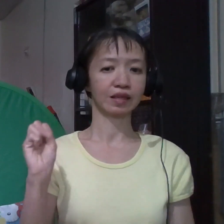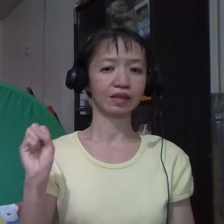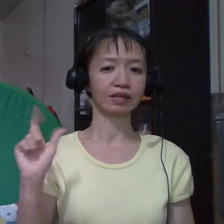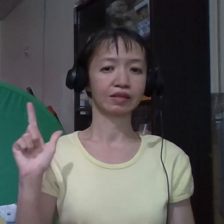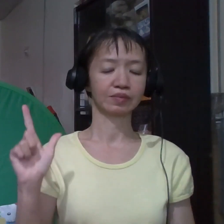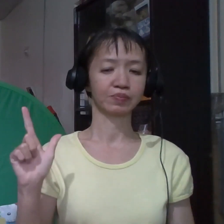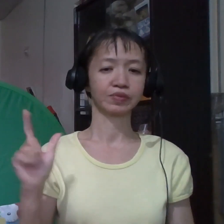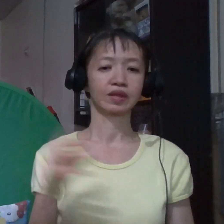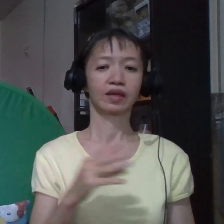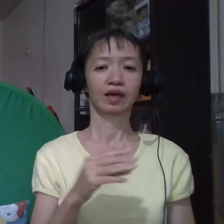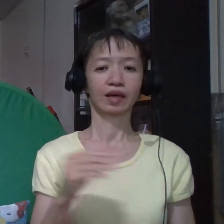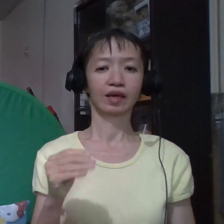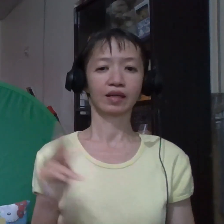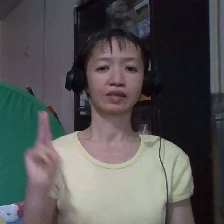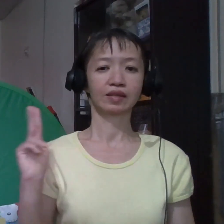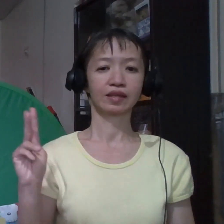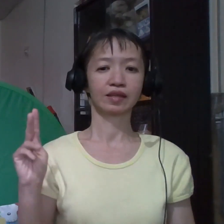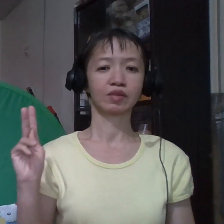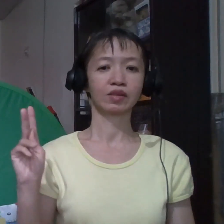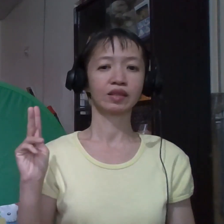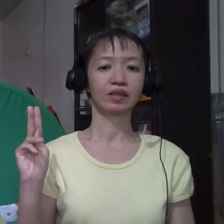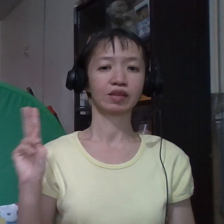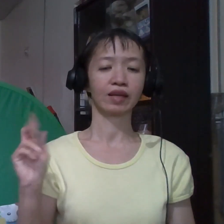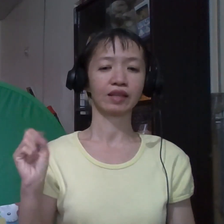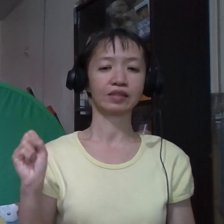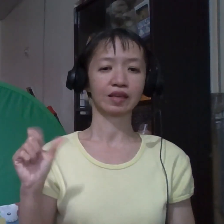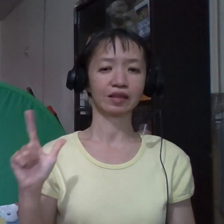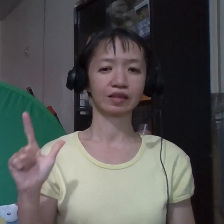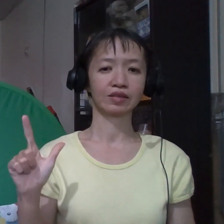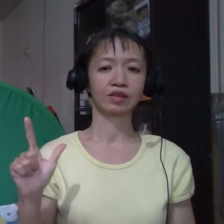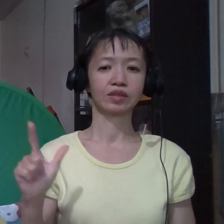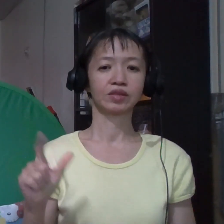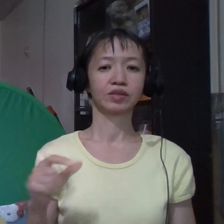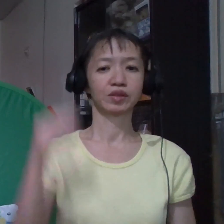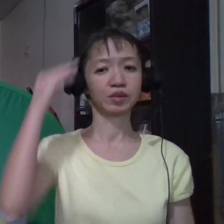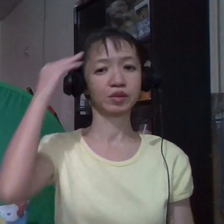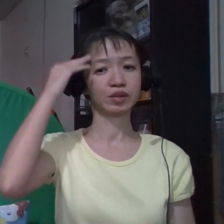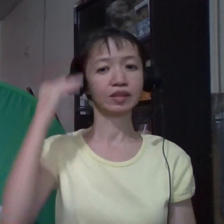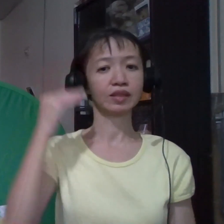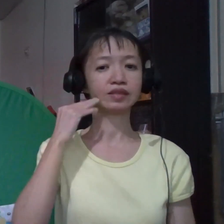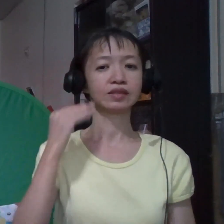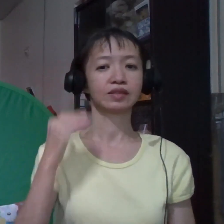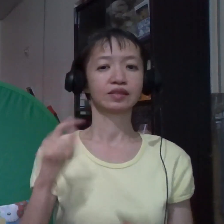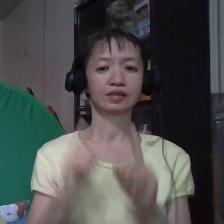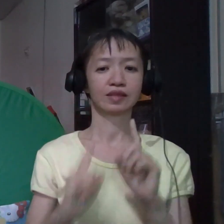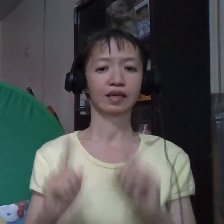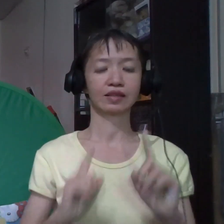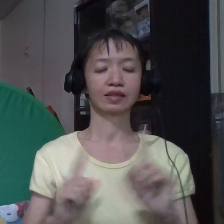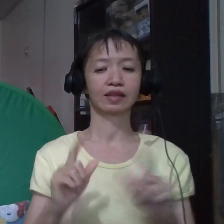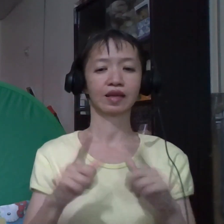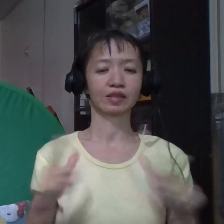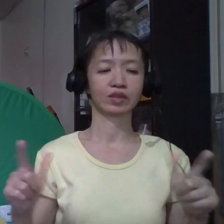ASL and KSL or Korean Sign